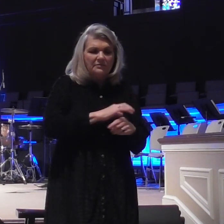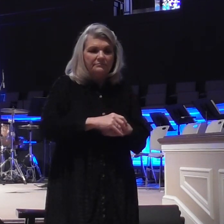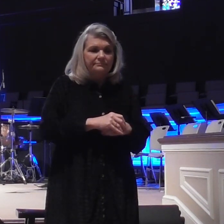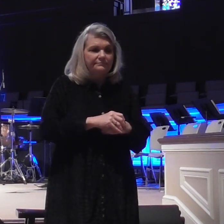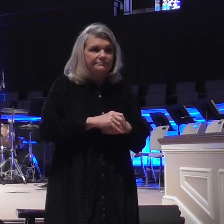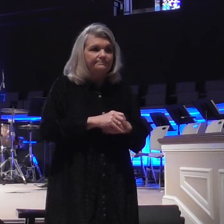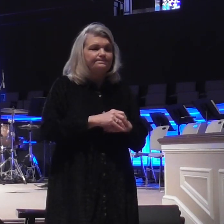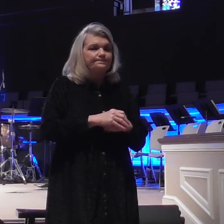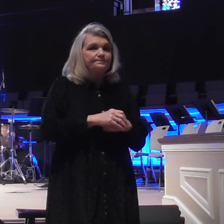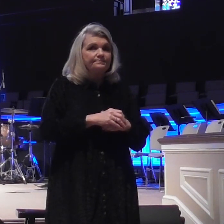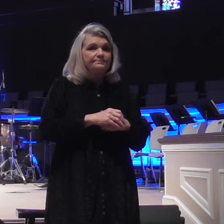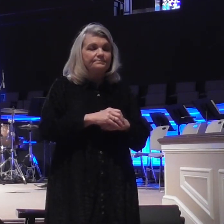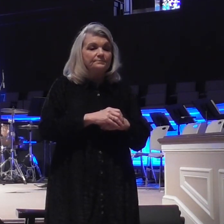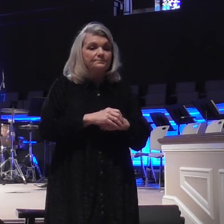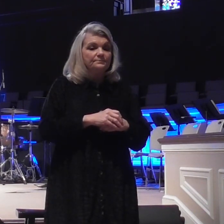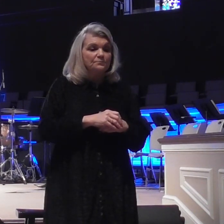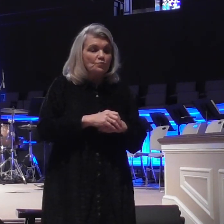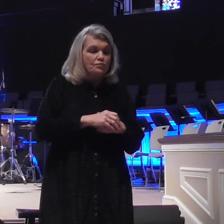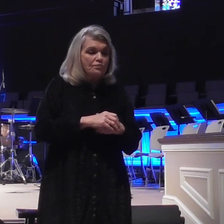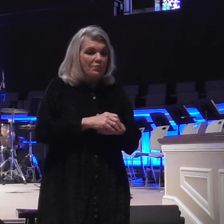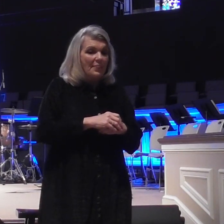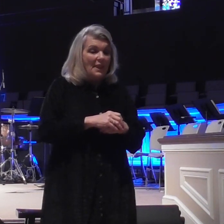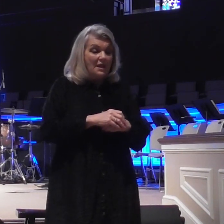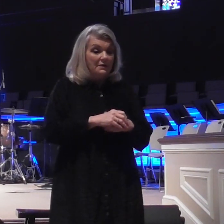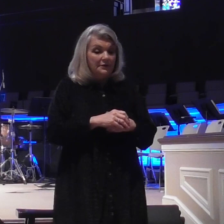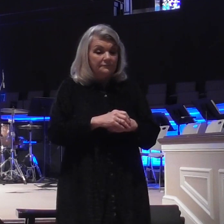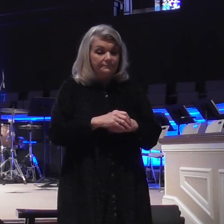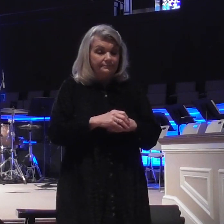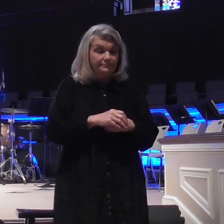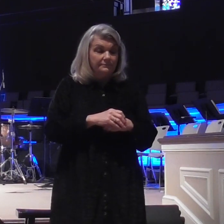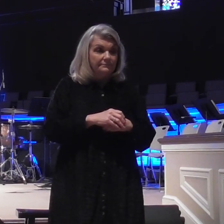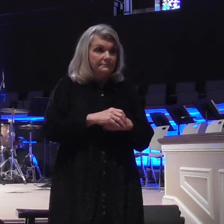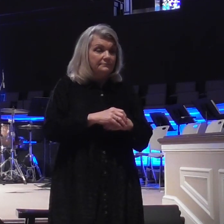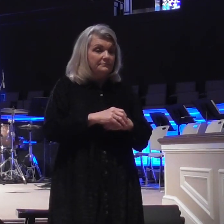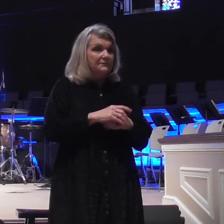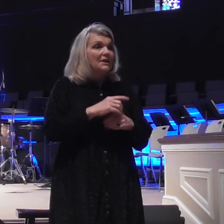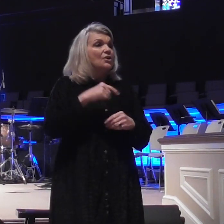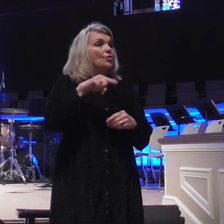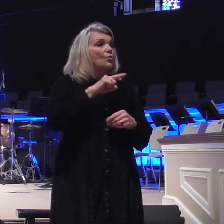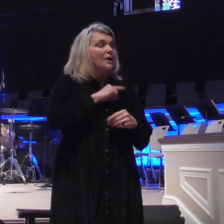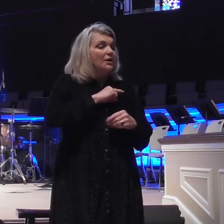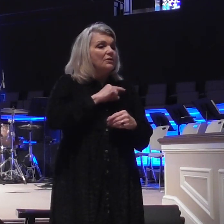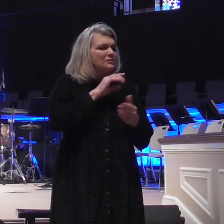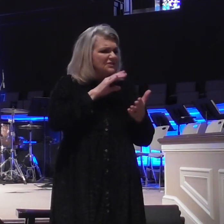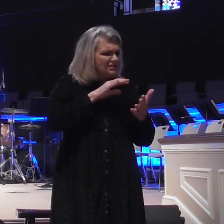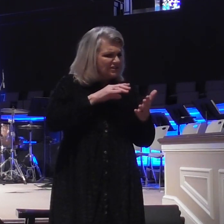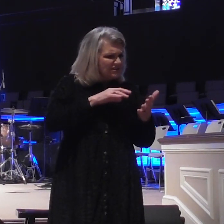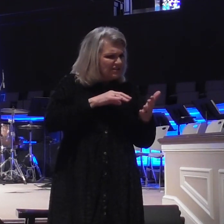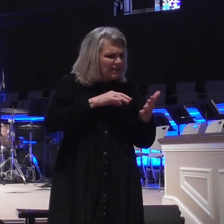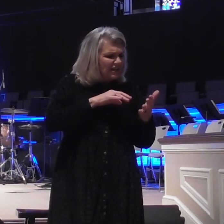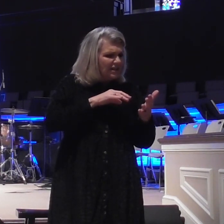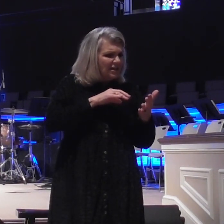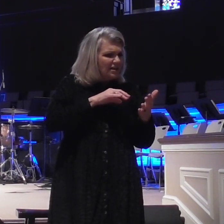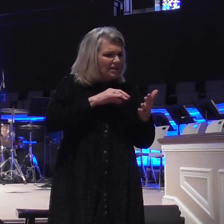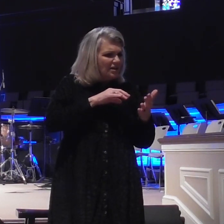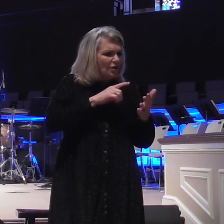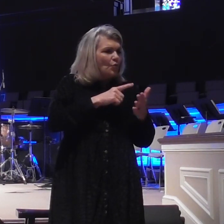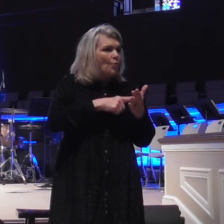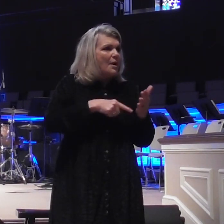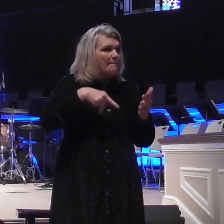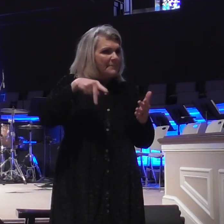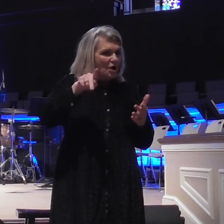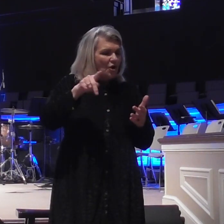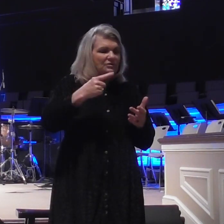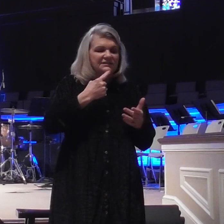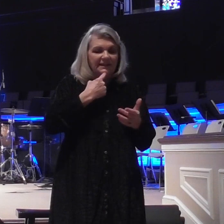into a culture that's got everything wrong about the body and gender and what it means to be a person.